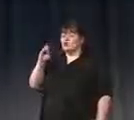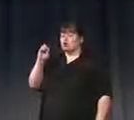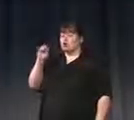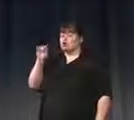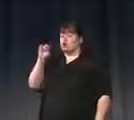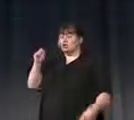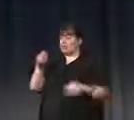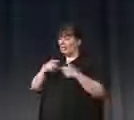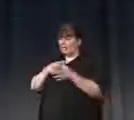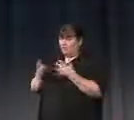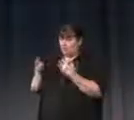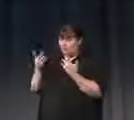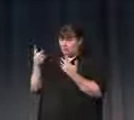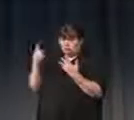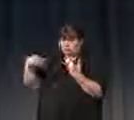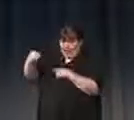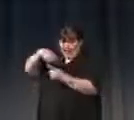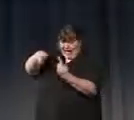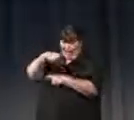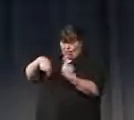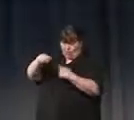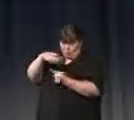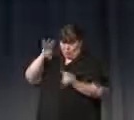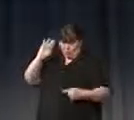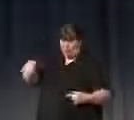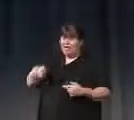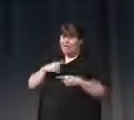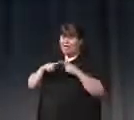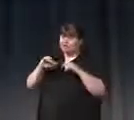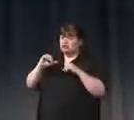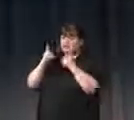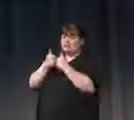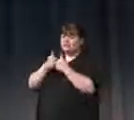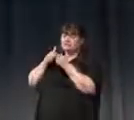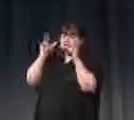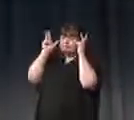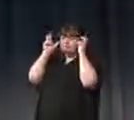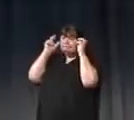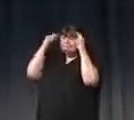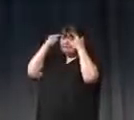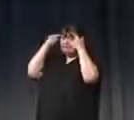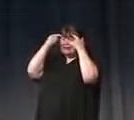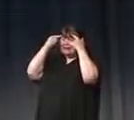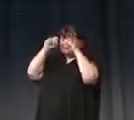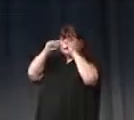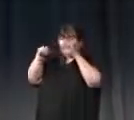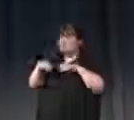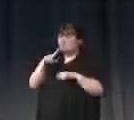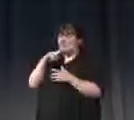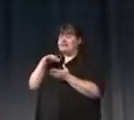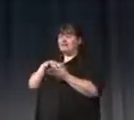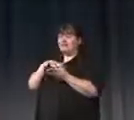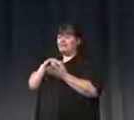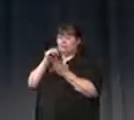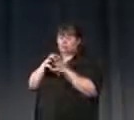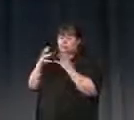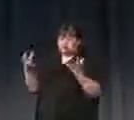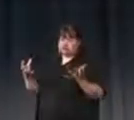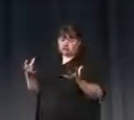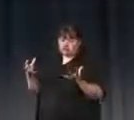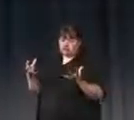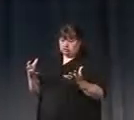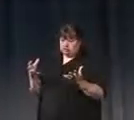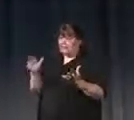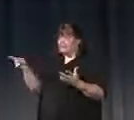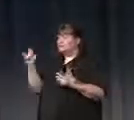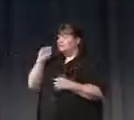present everywhere and poses a big challenge to the auditory system, as we'll talk about in a bit, really hasn't been studied very much scientifically. And this is